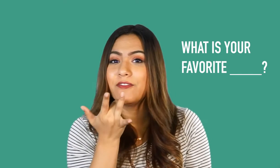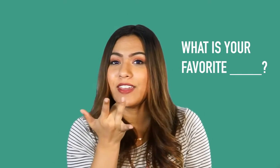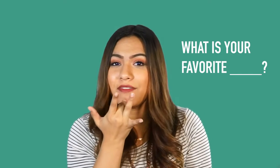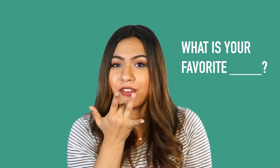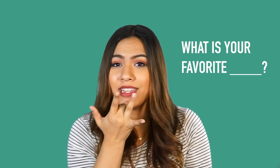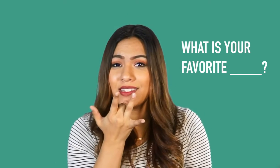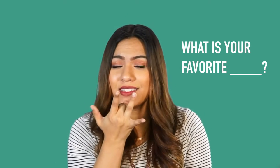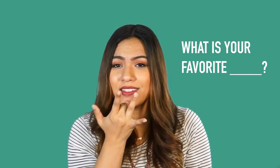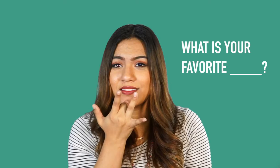favorite,